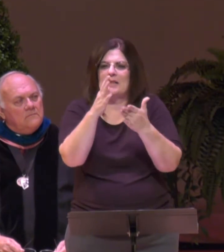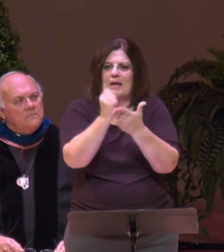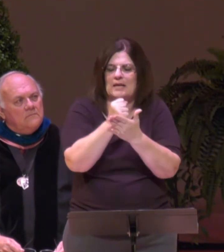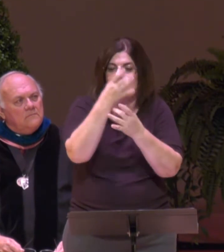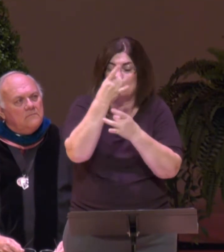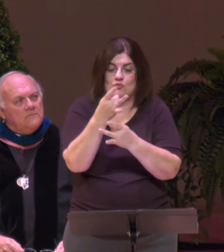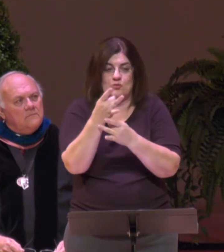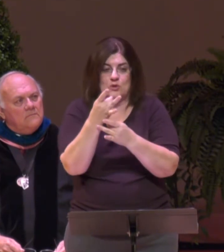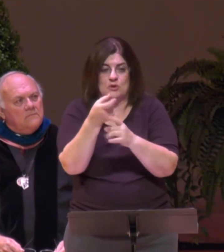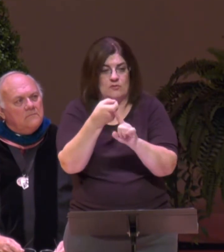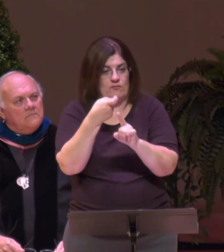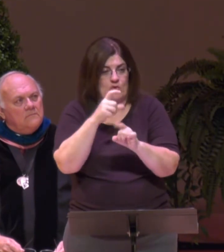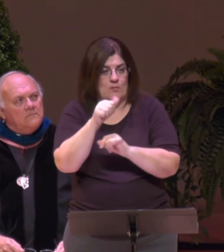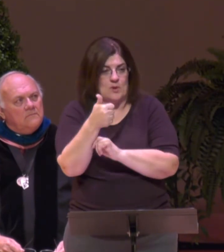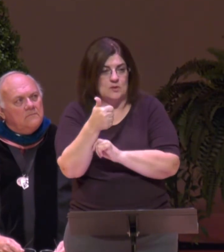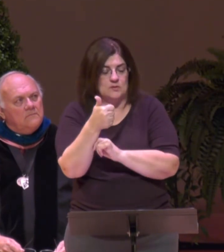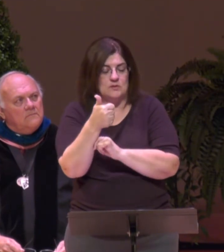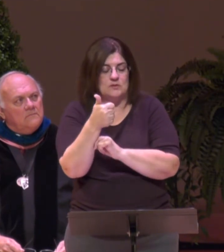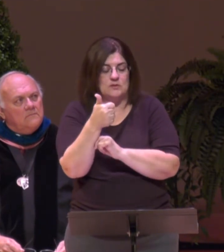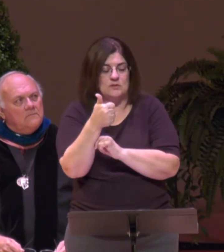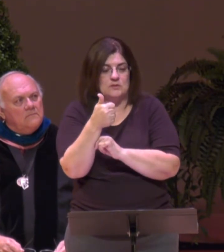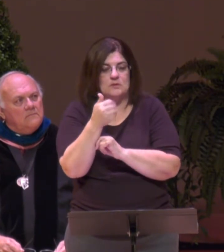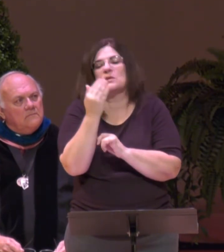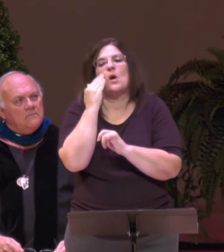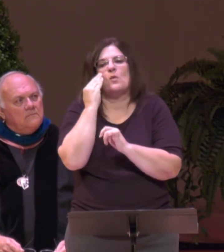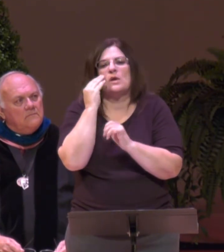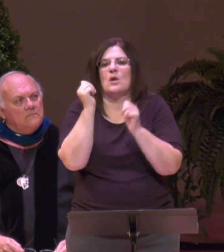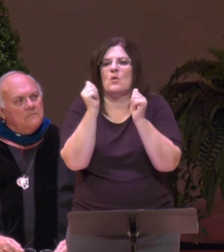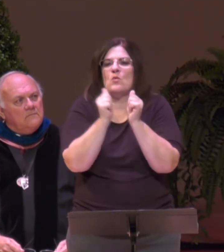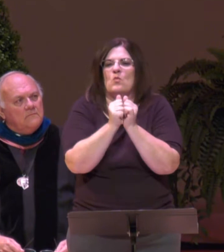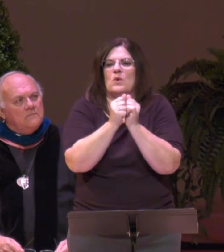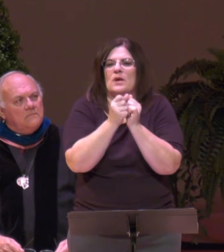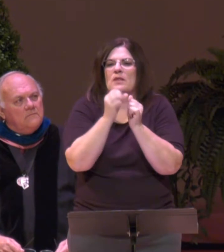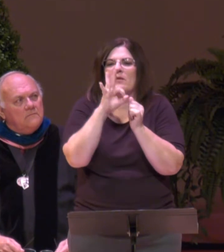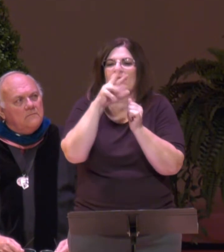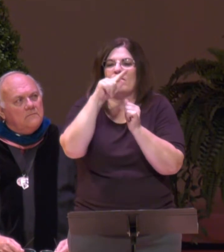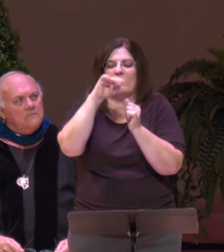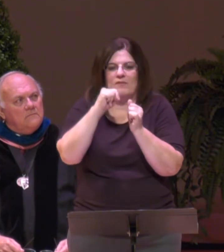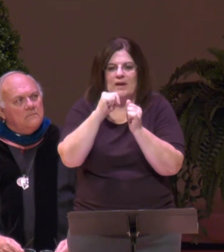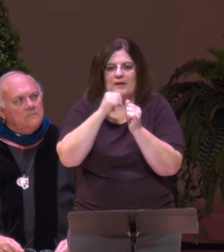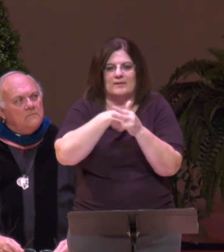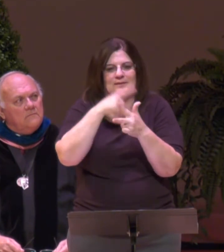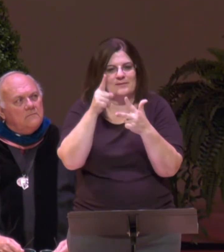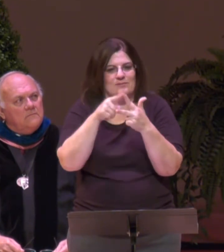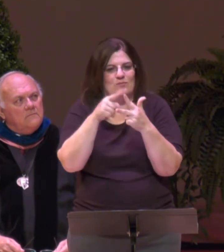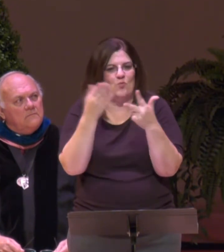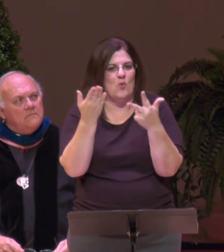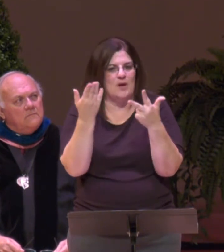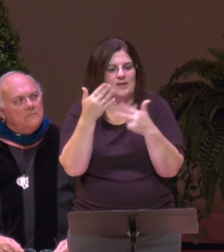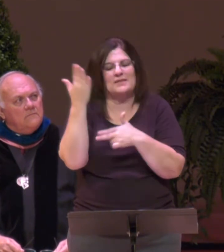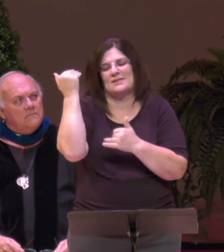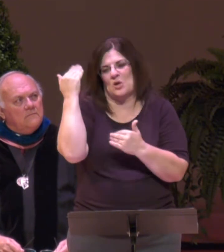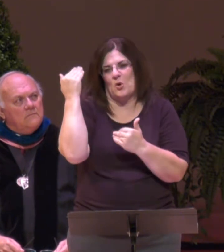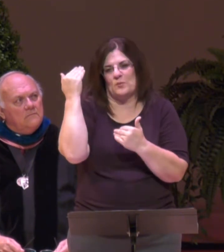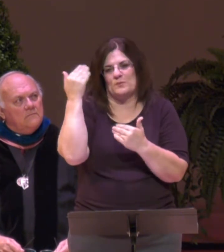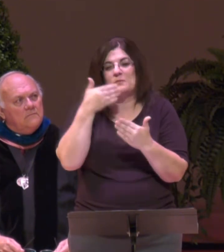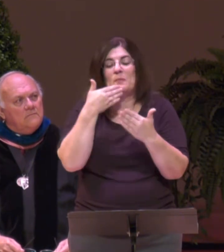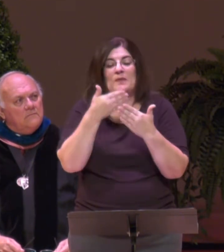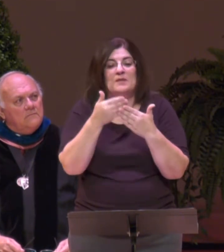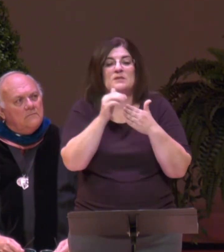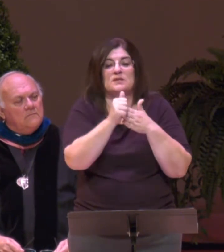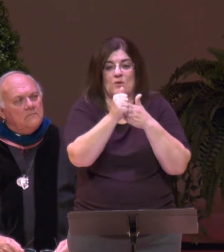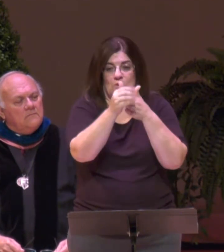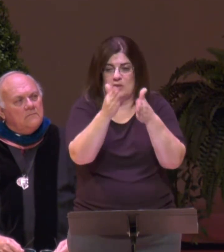others. Well, we know with faith comes hope, the second navigational aid. And good leaders are like